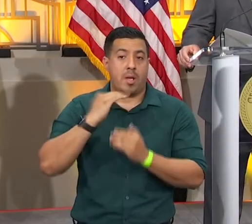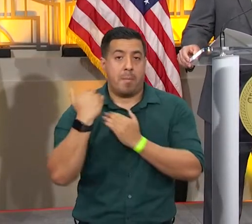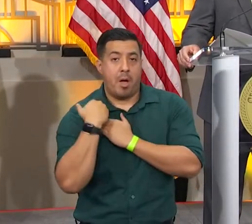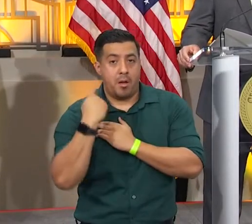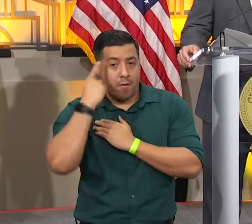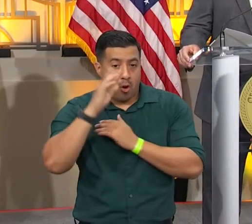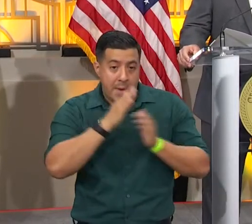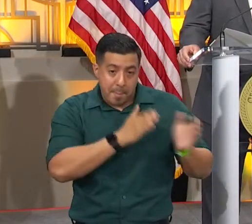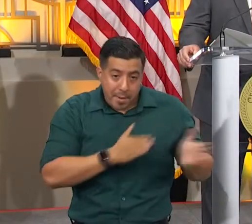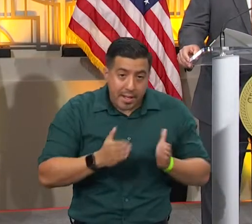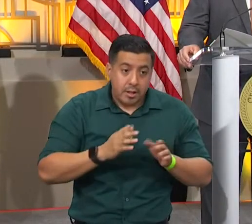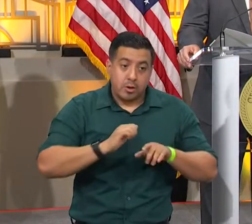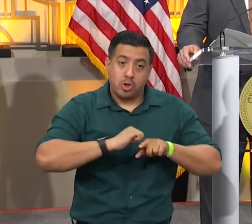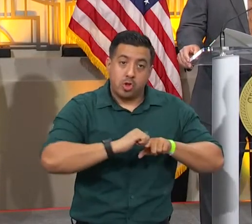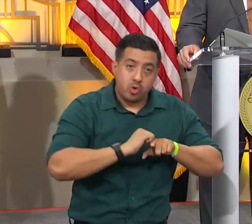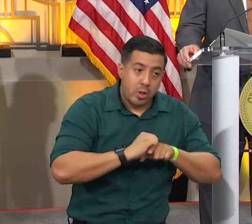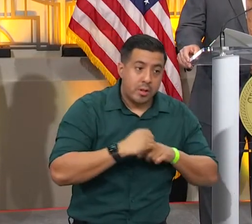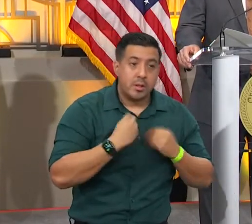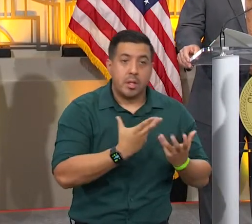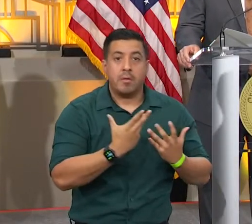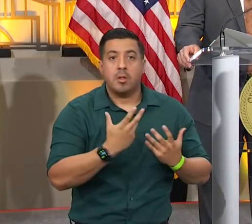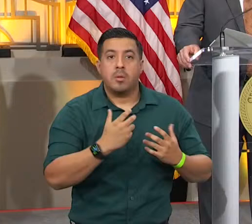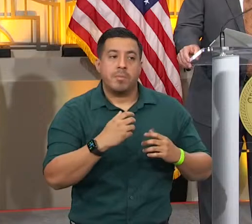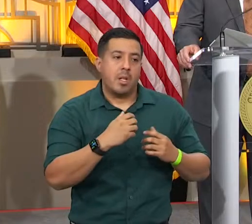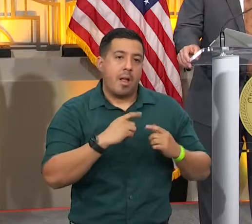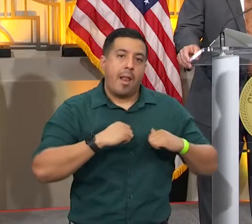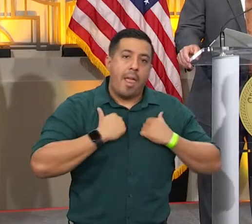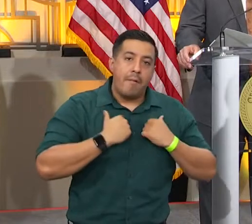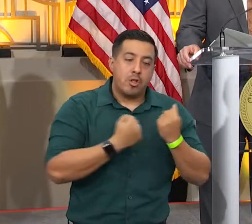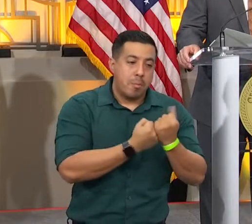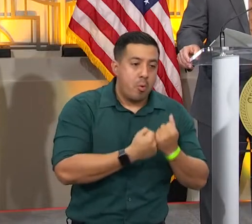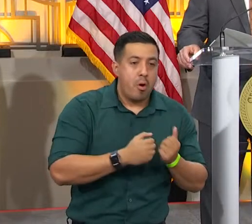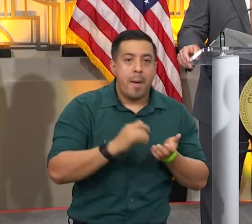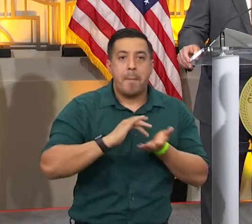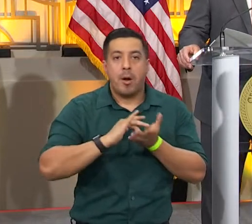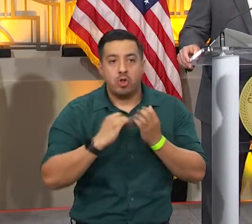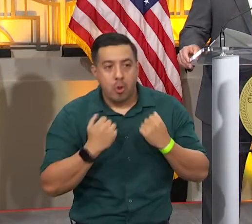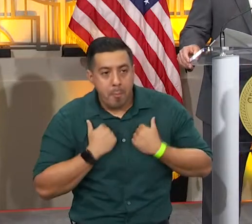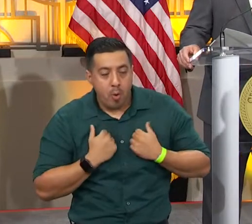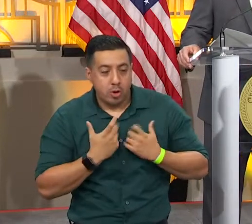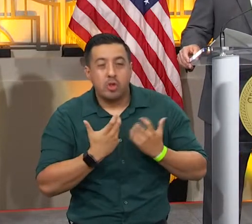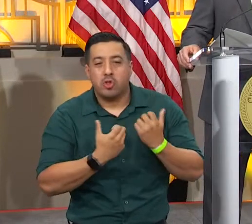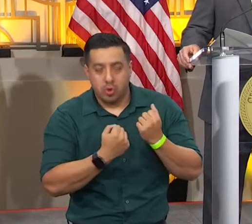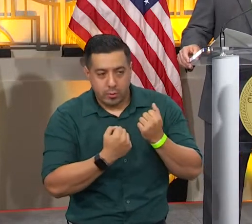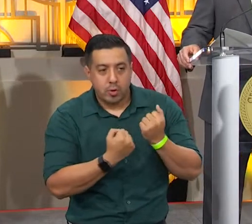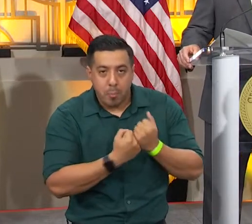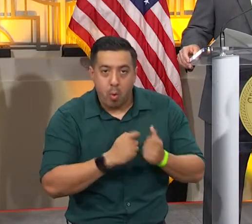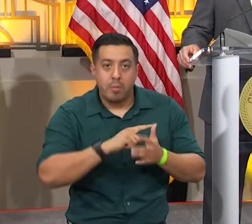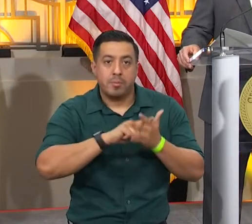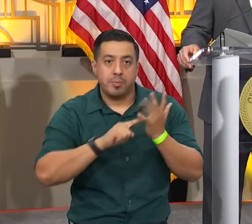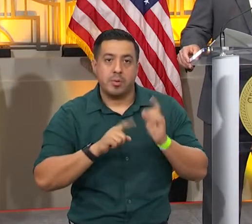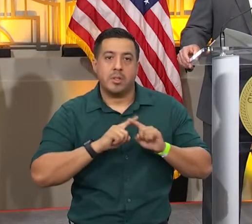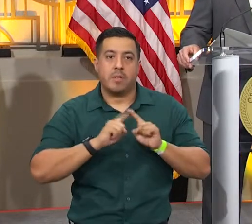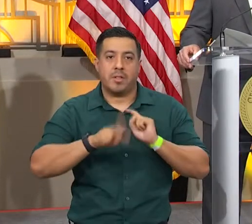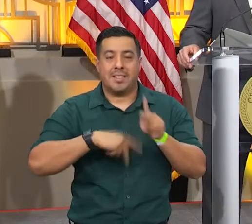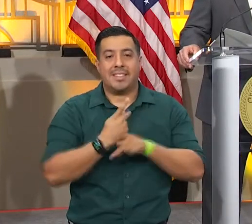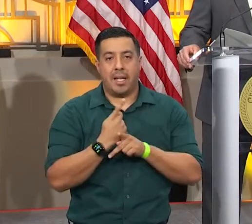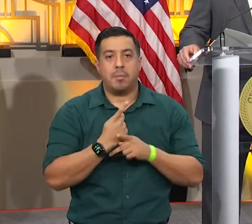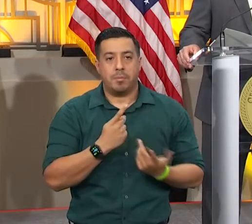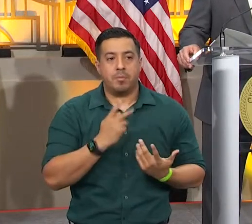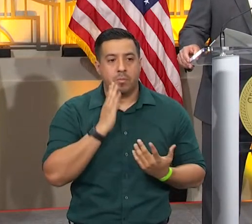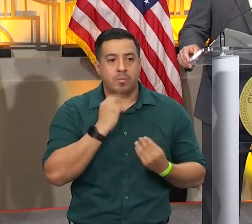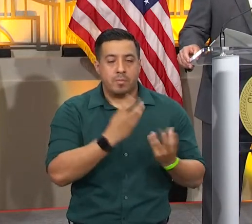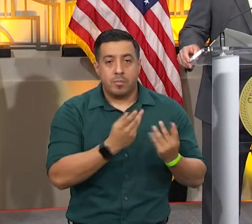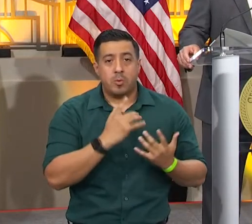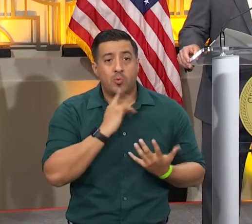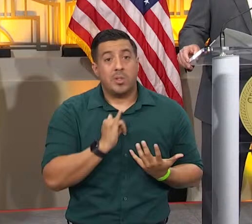mission planning, astronaut training, life support, medical support, crew provisions, on-orbit operations, and overall mission management. In